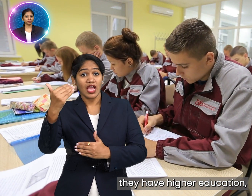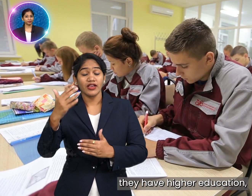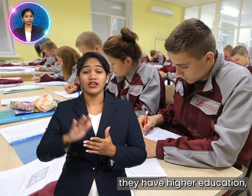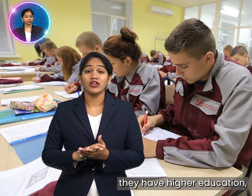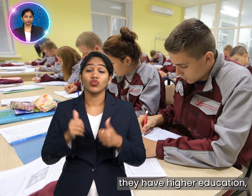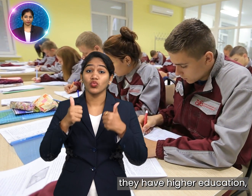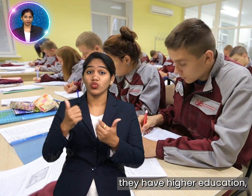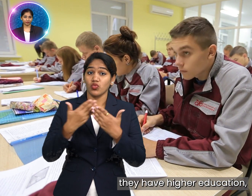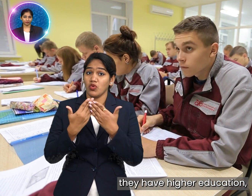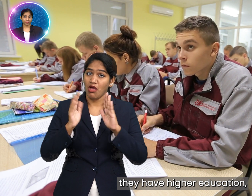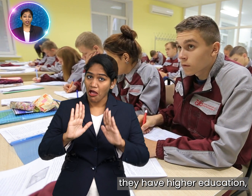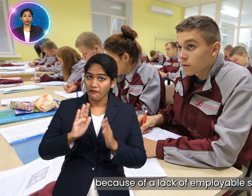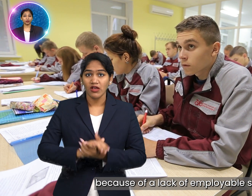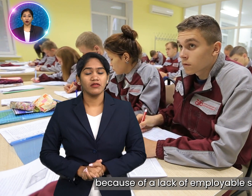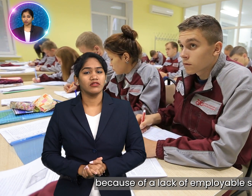education